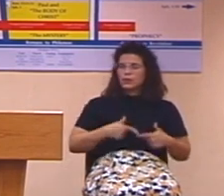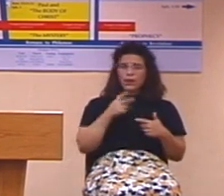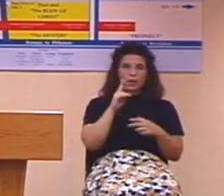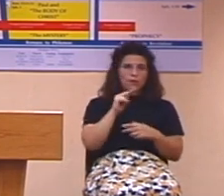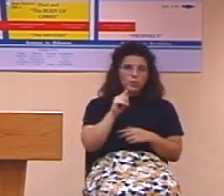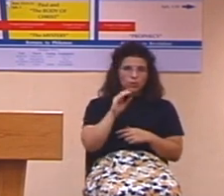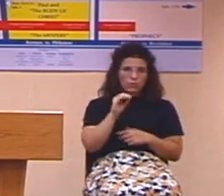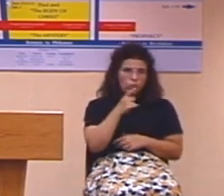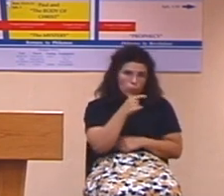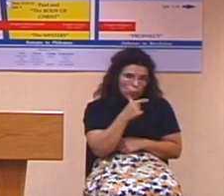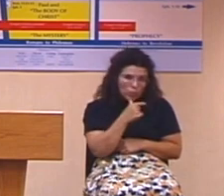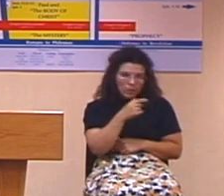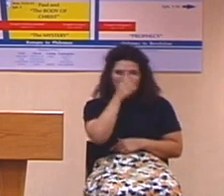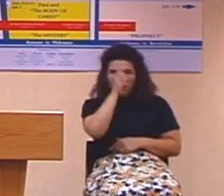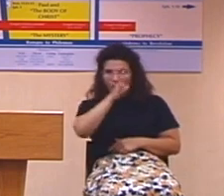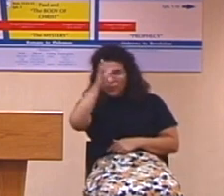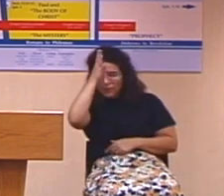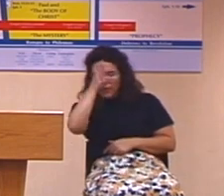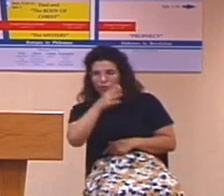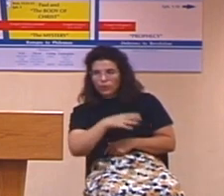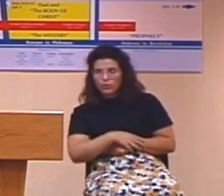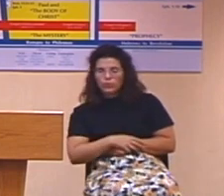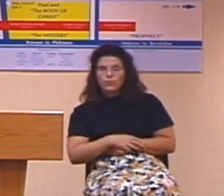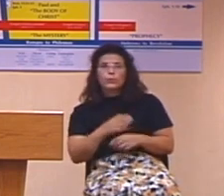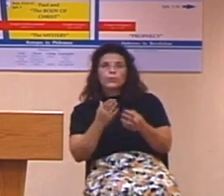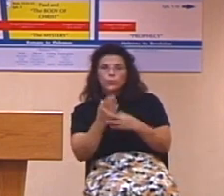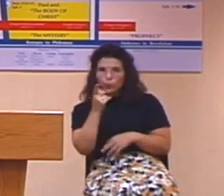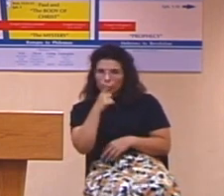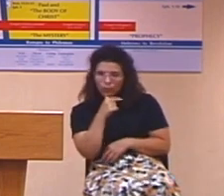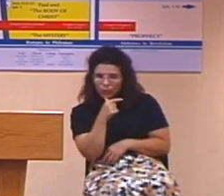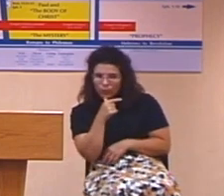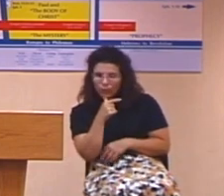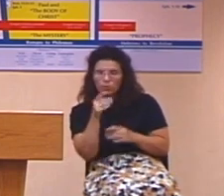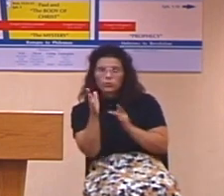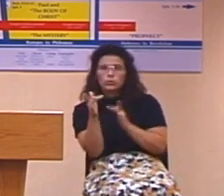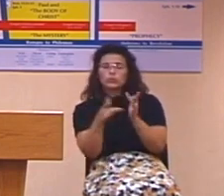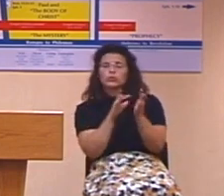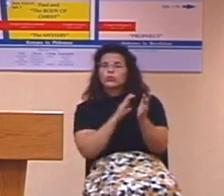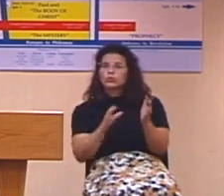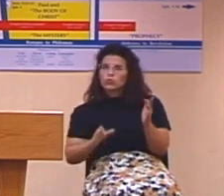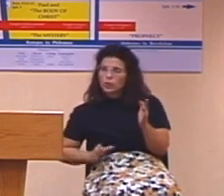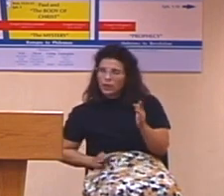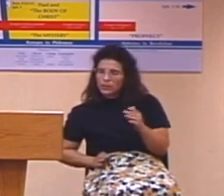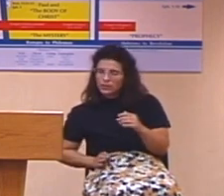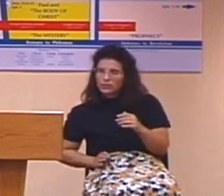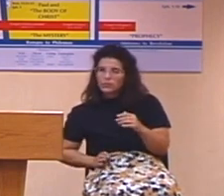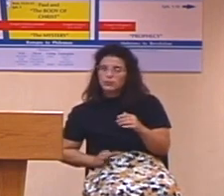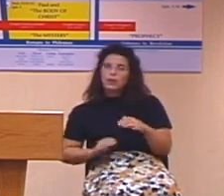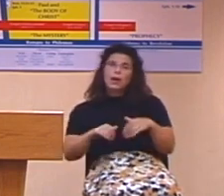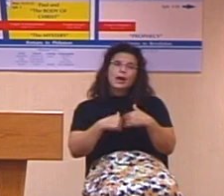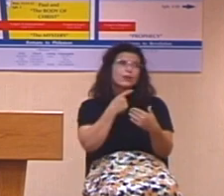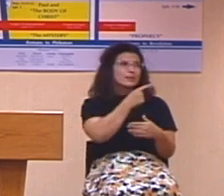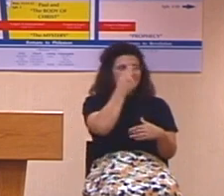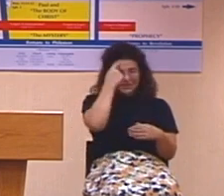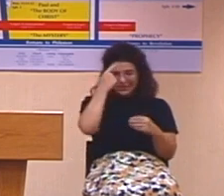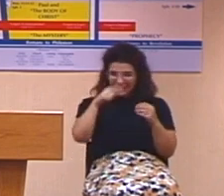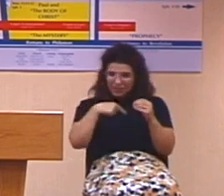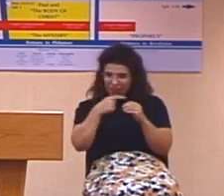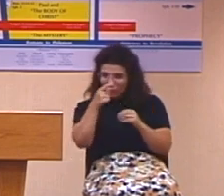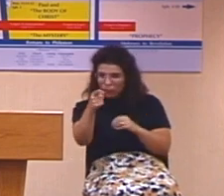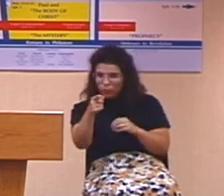who? God the Father. Through who? Through Jesus Christ. How does he think about